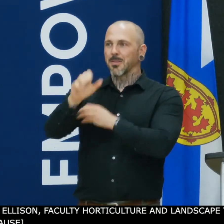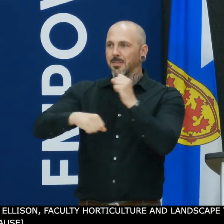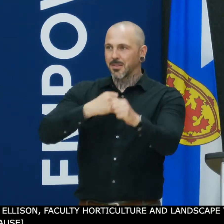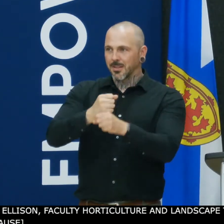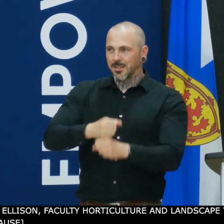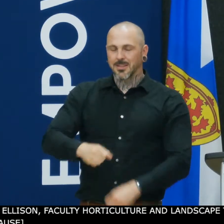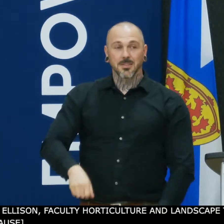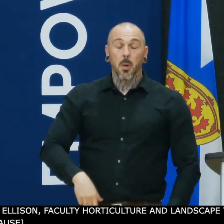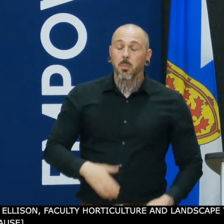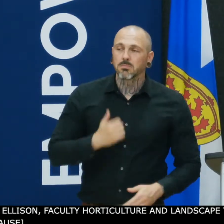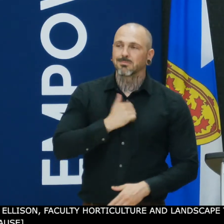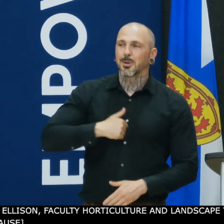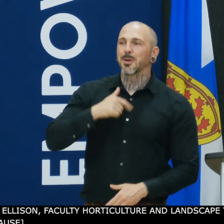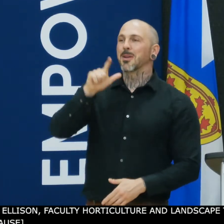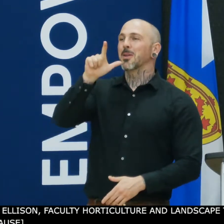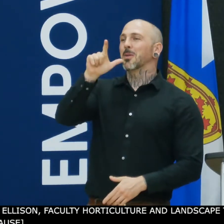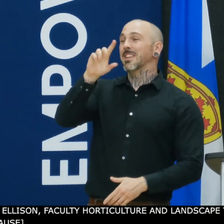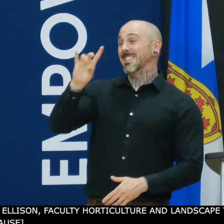27 years.